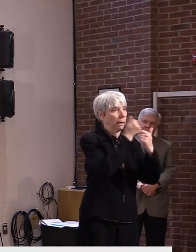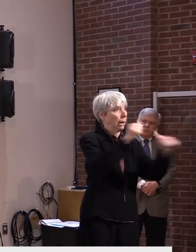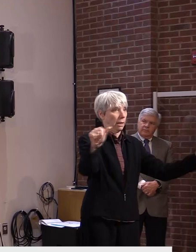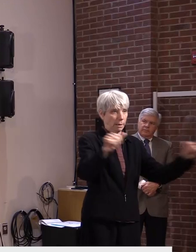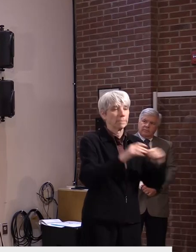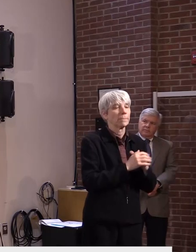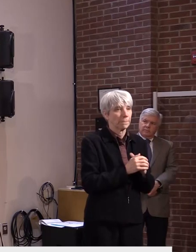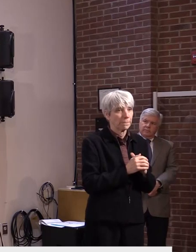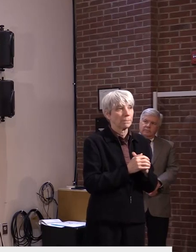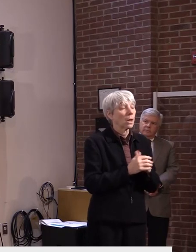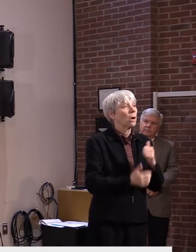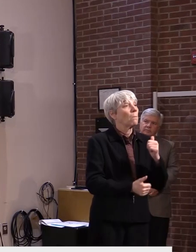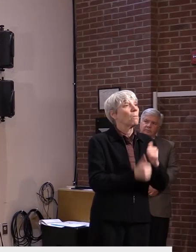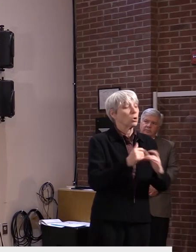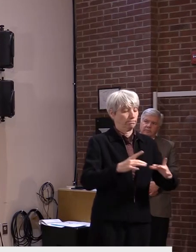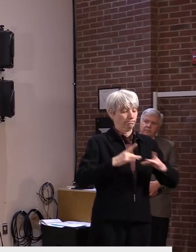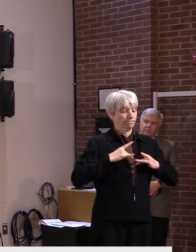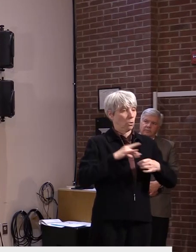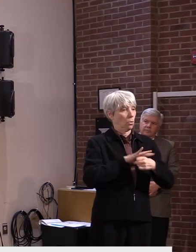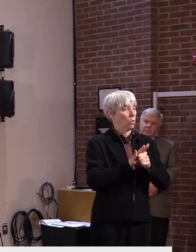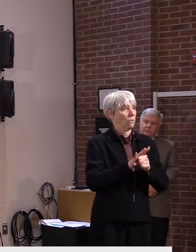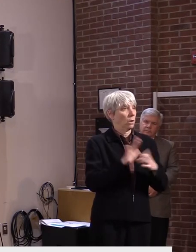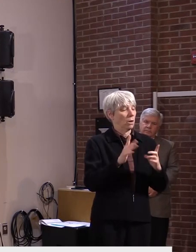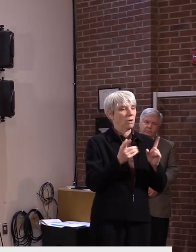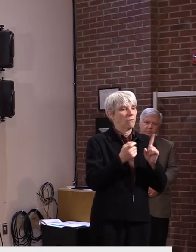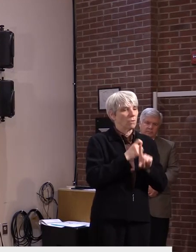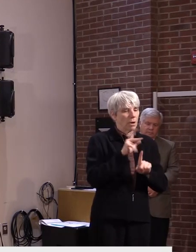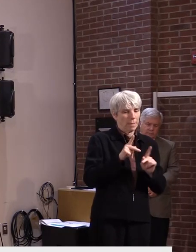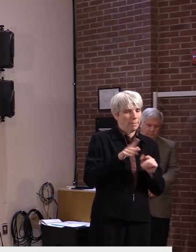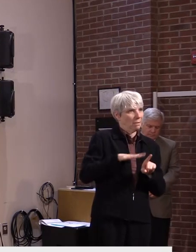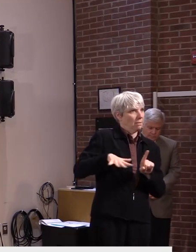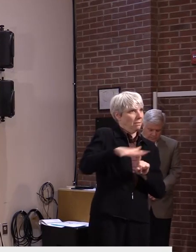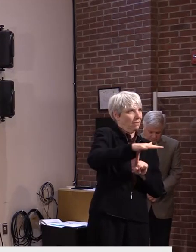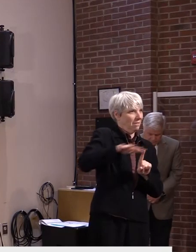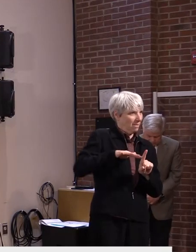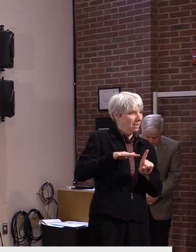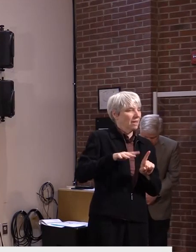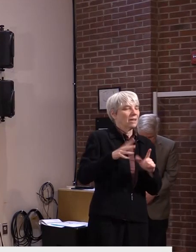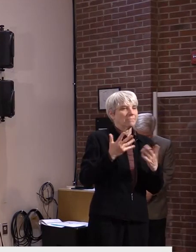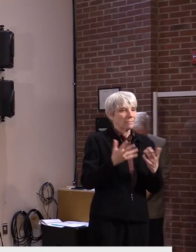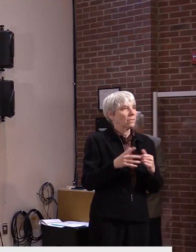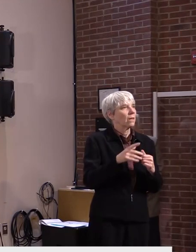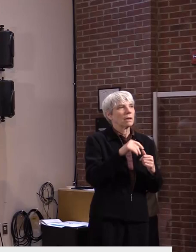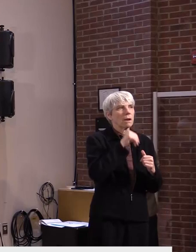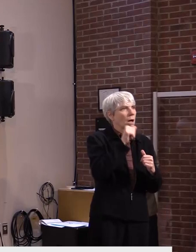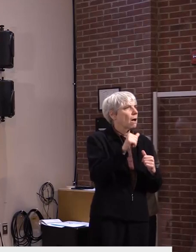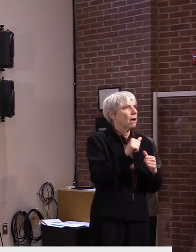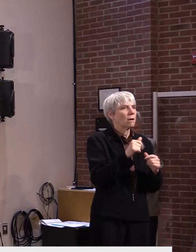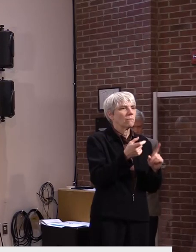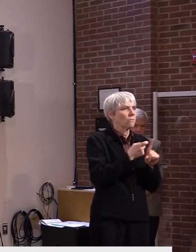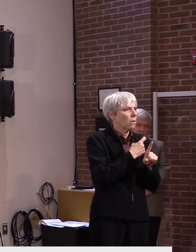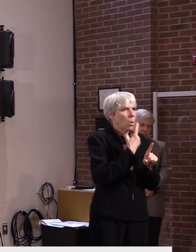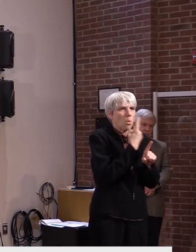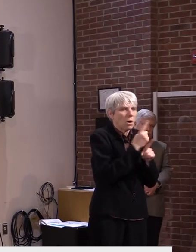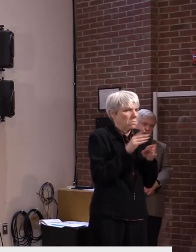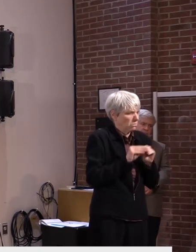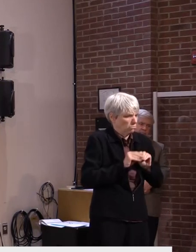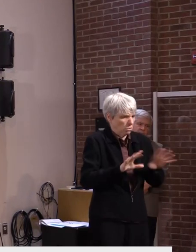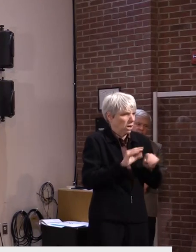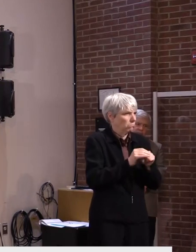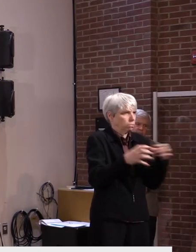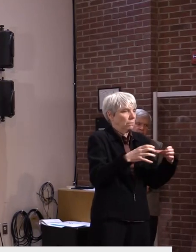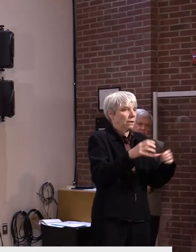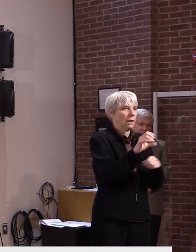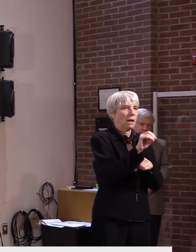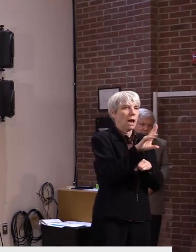of these cases are related to community transmission and are not associated with outbreaks. This spread